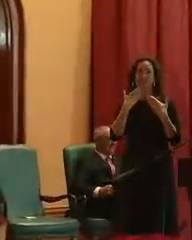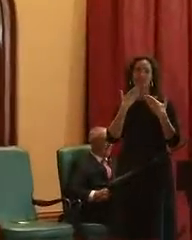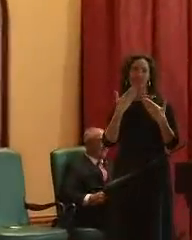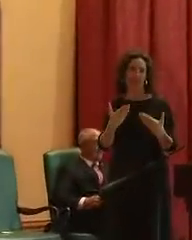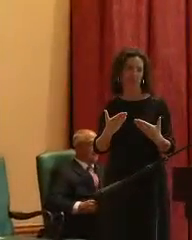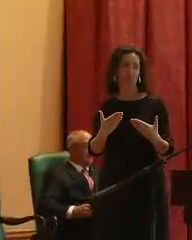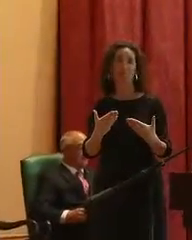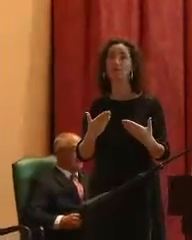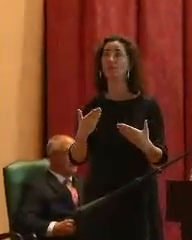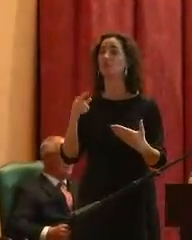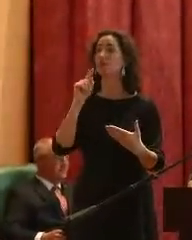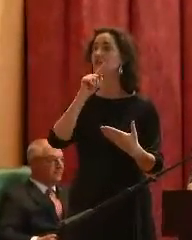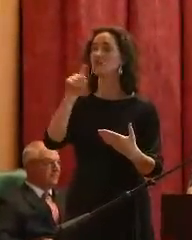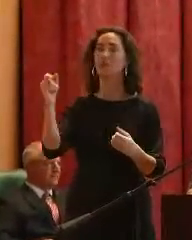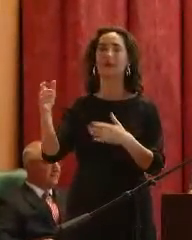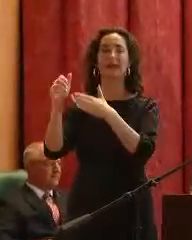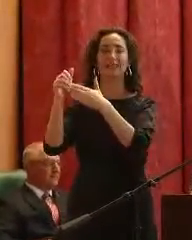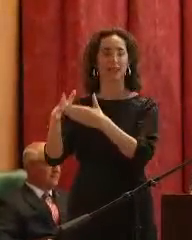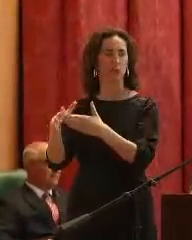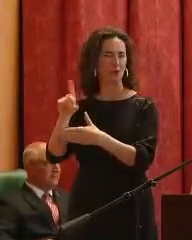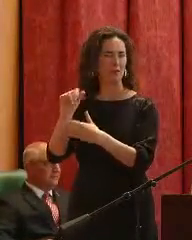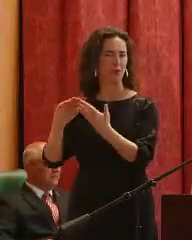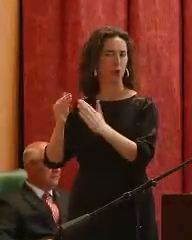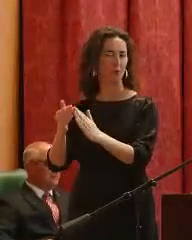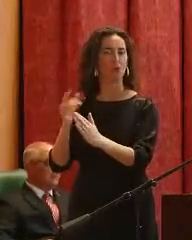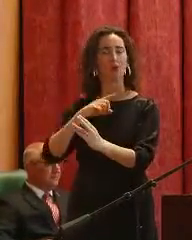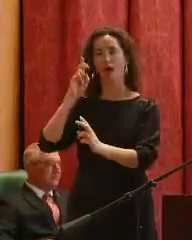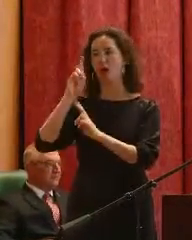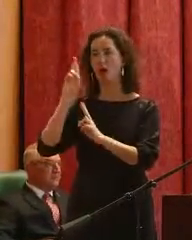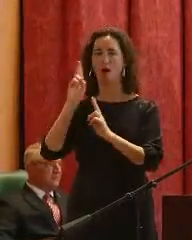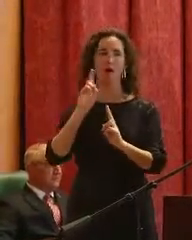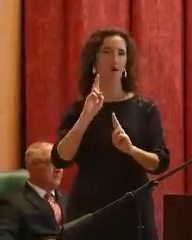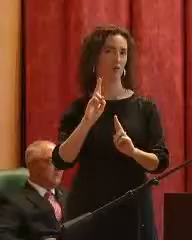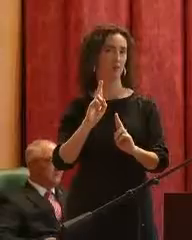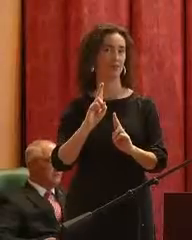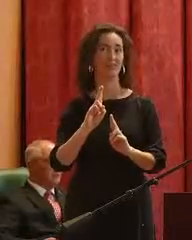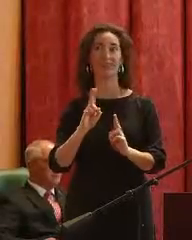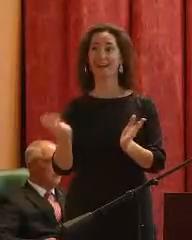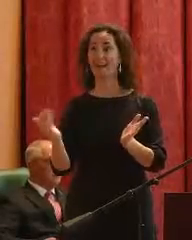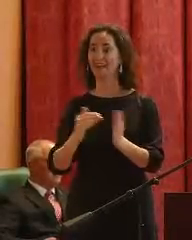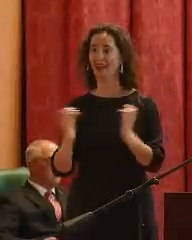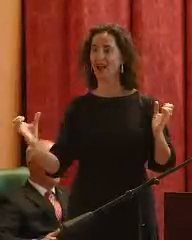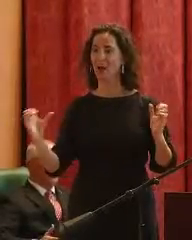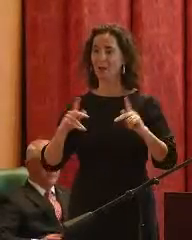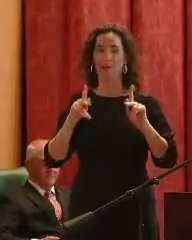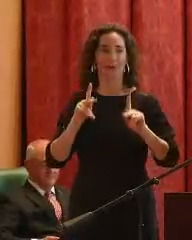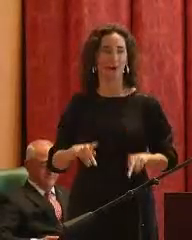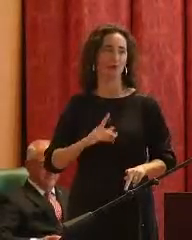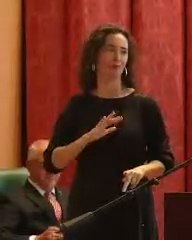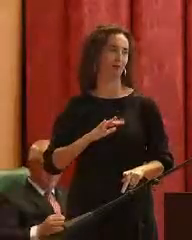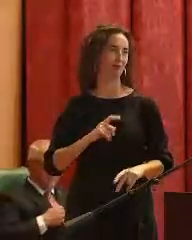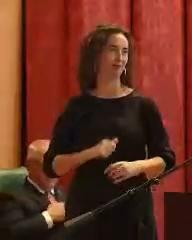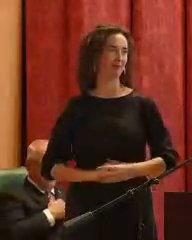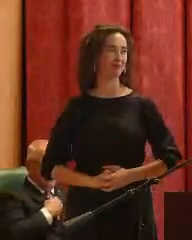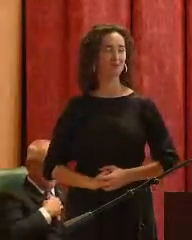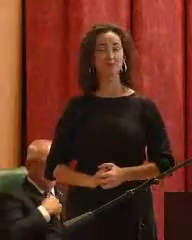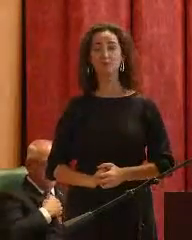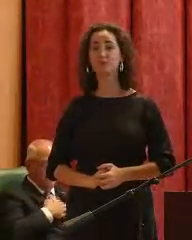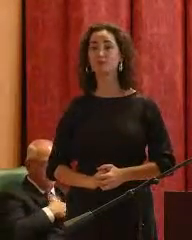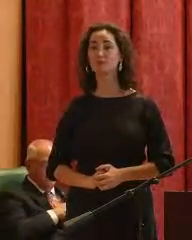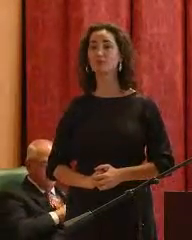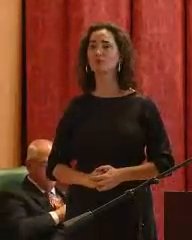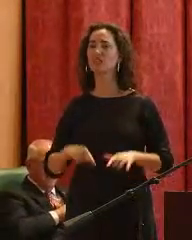of our leaders in the disability community, and it is great to be back in full capacity. This event